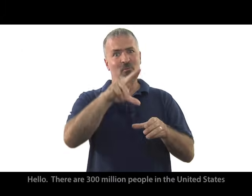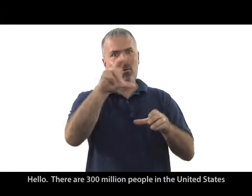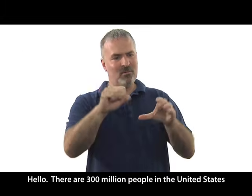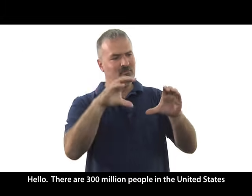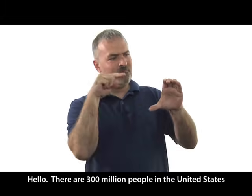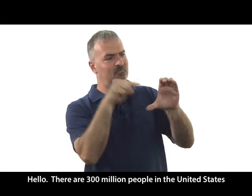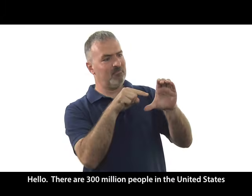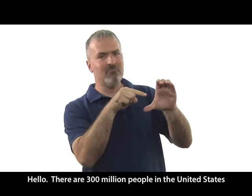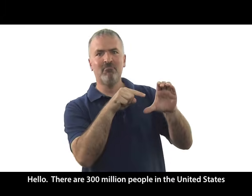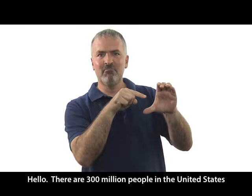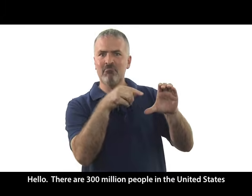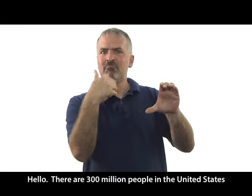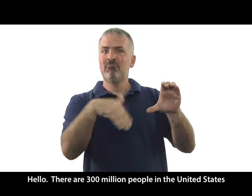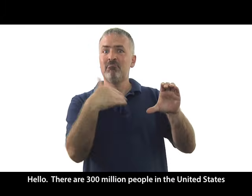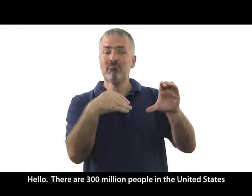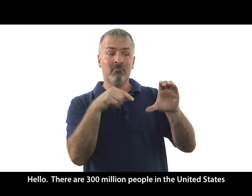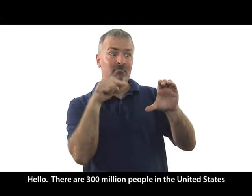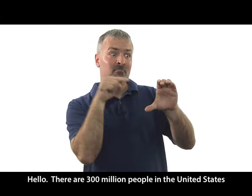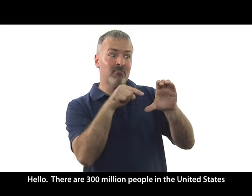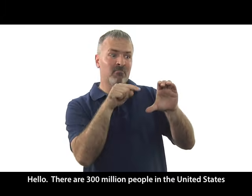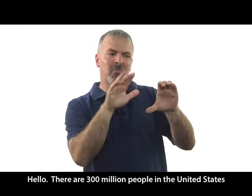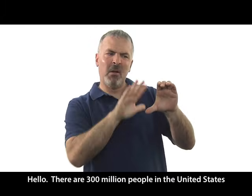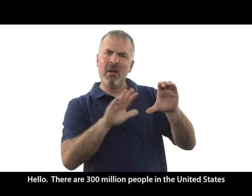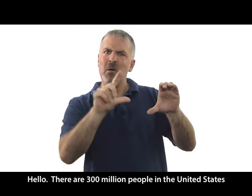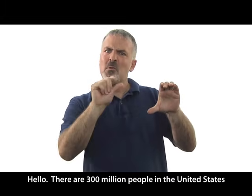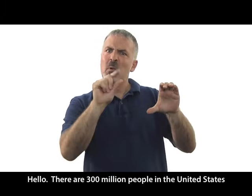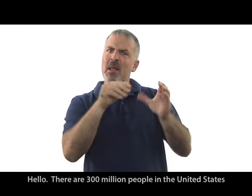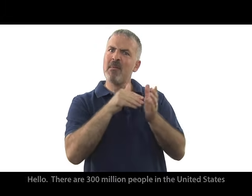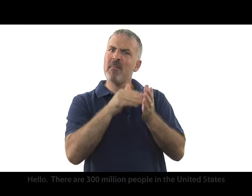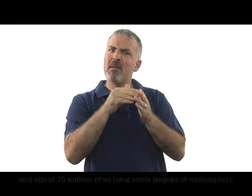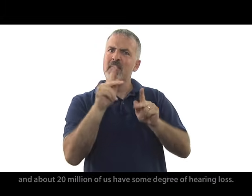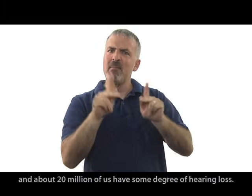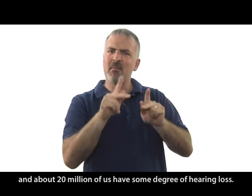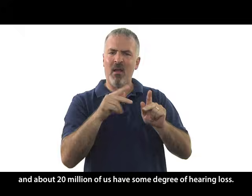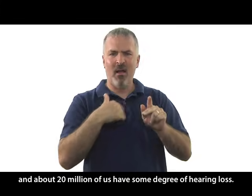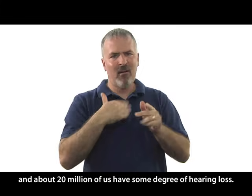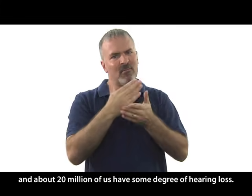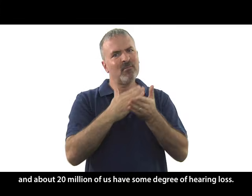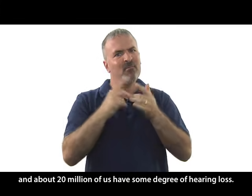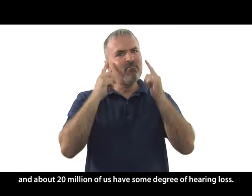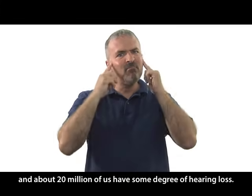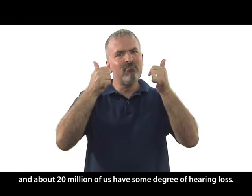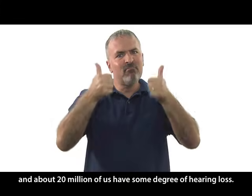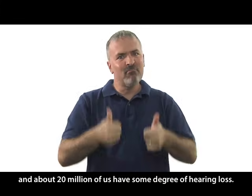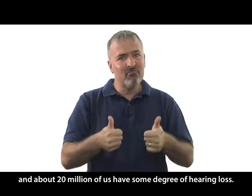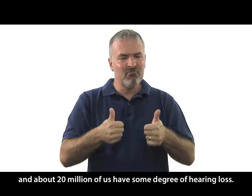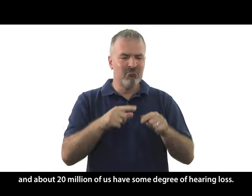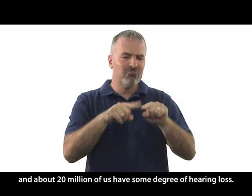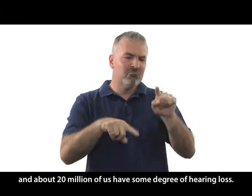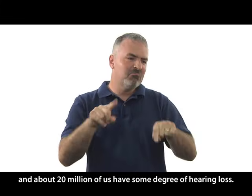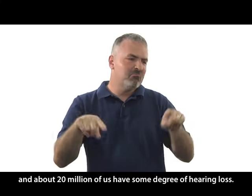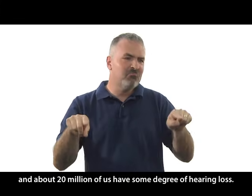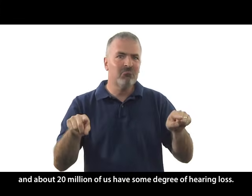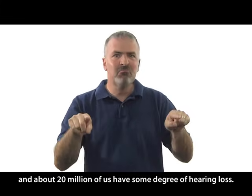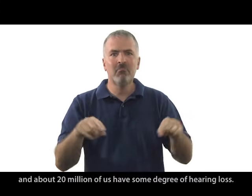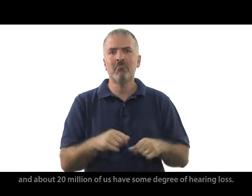Hello. There are 300 million people in the United States, and about 20 million of us have some degree of hearing loss.